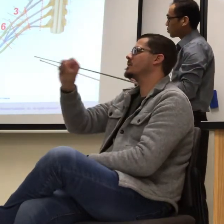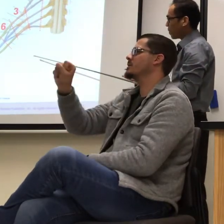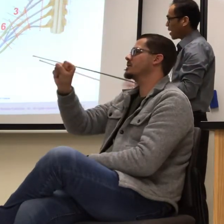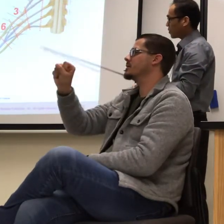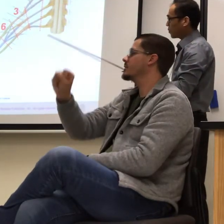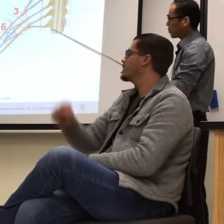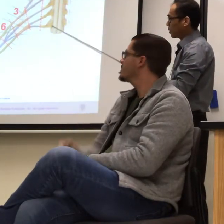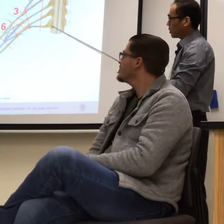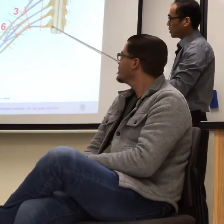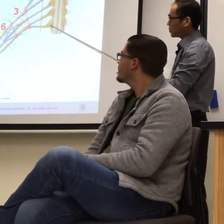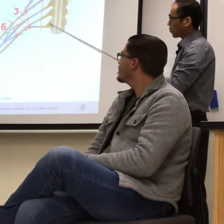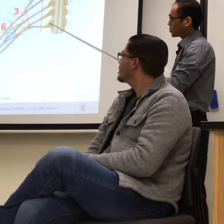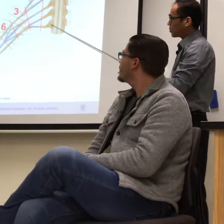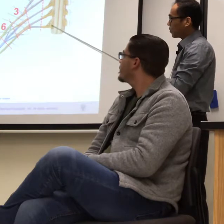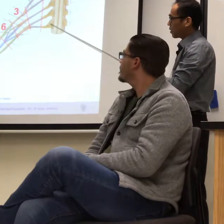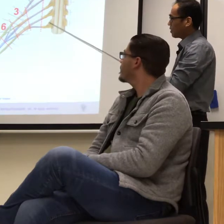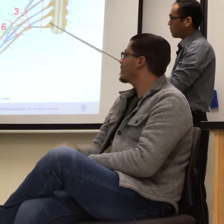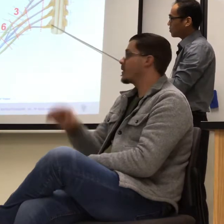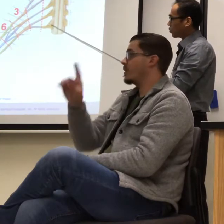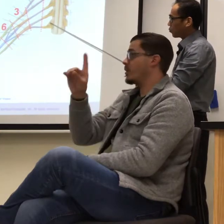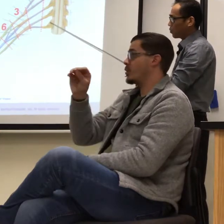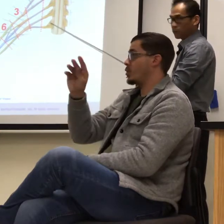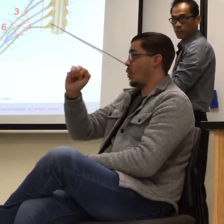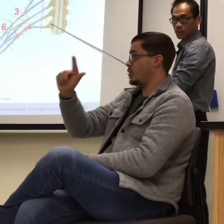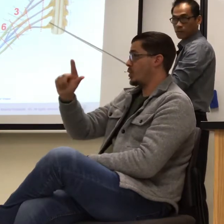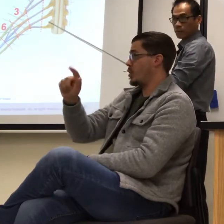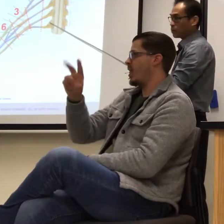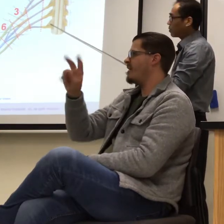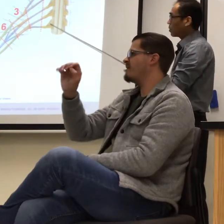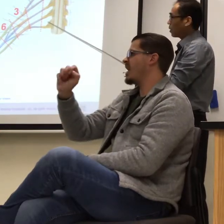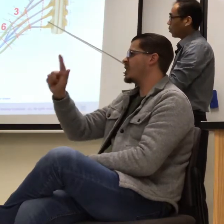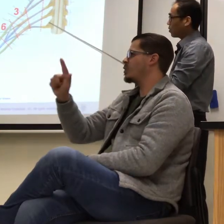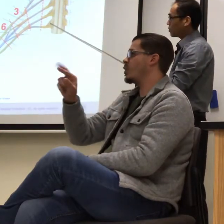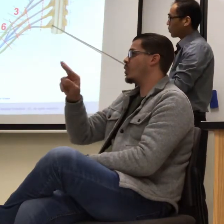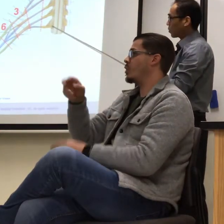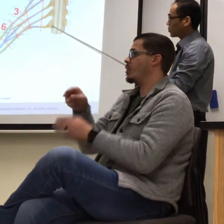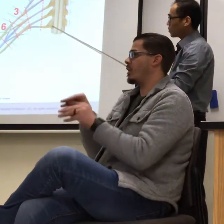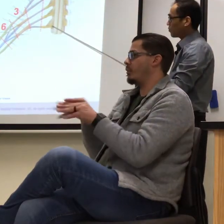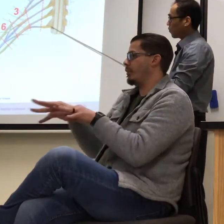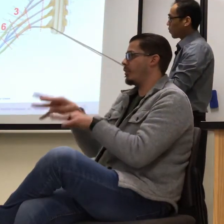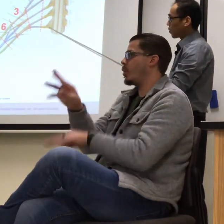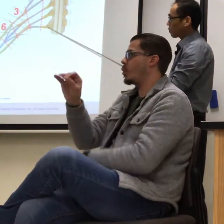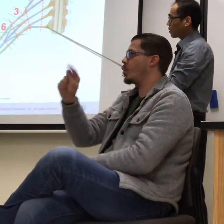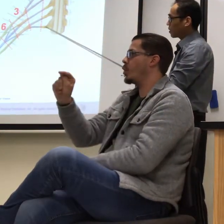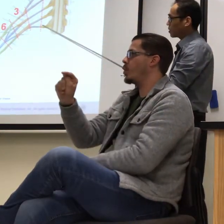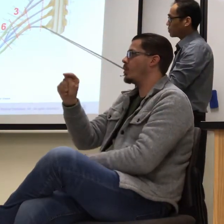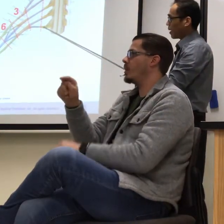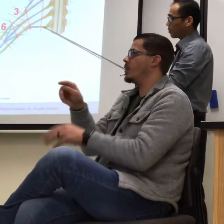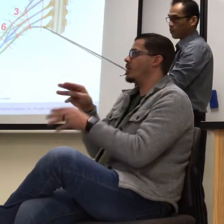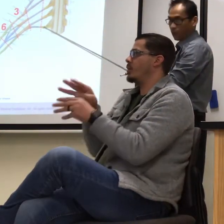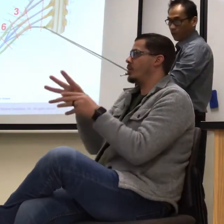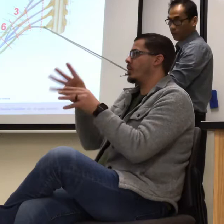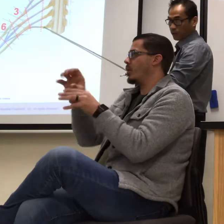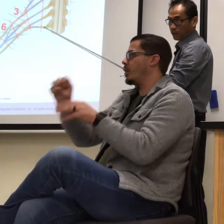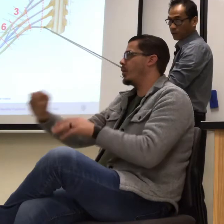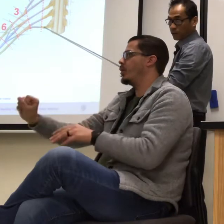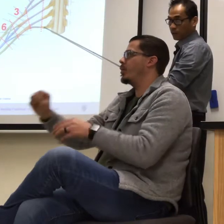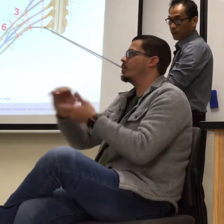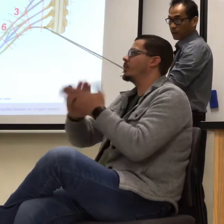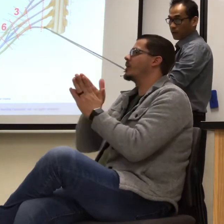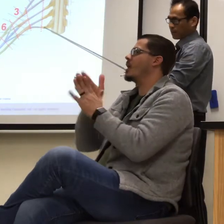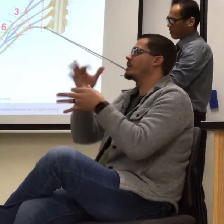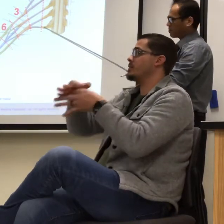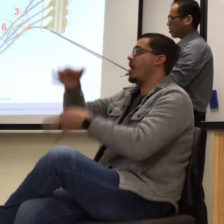So just to remind you, it's dorsal and ventral root which merge to form spinal cord.